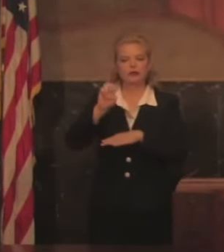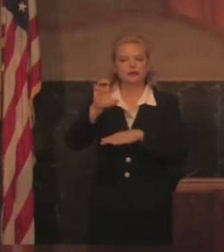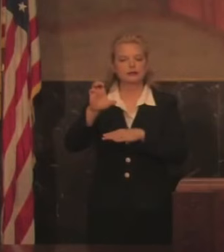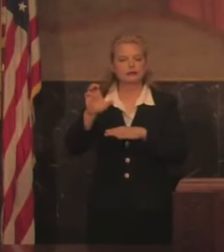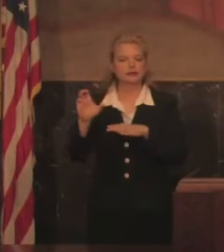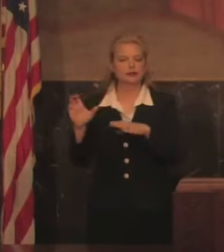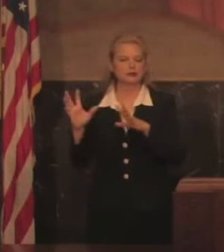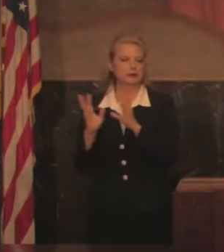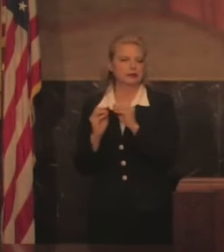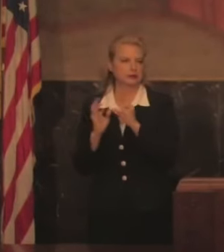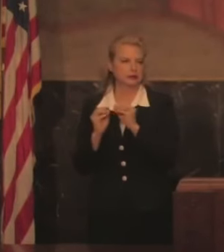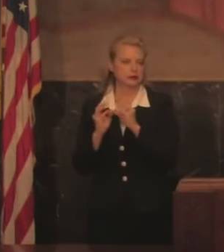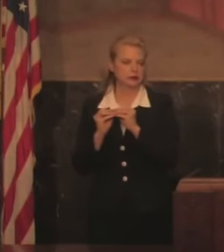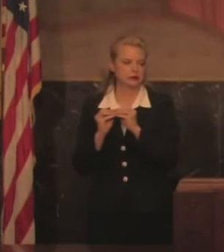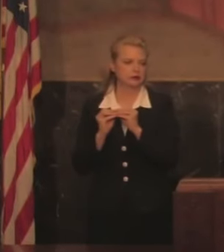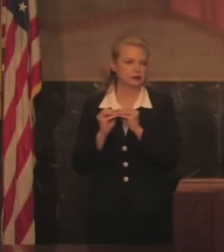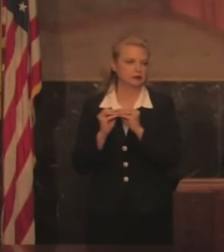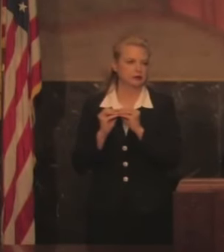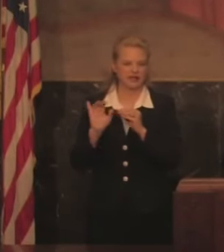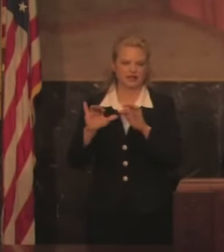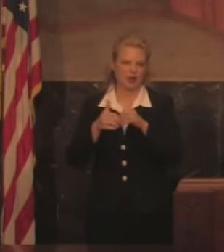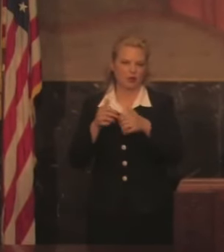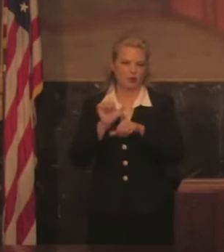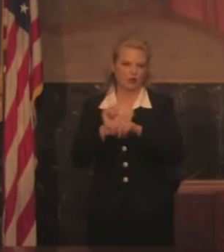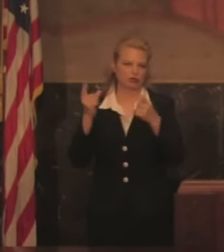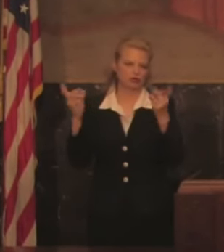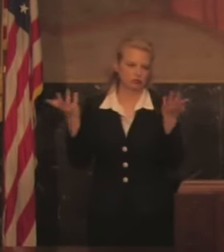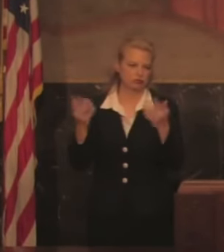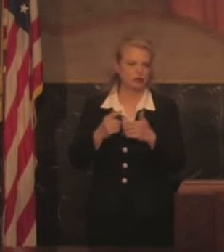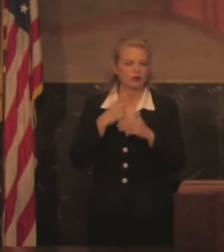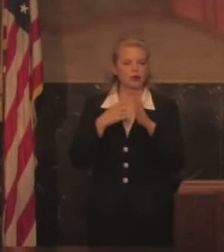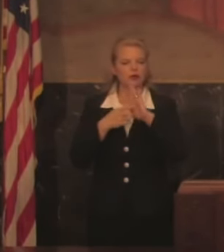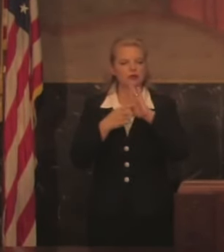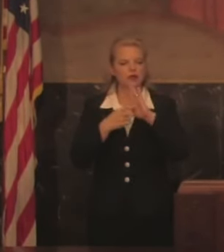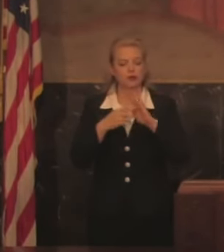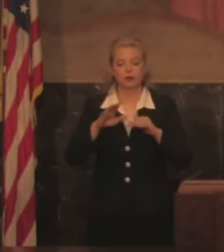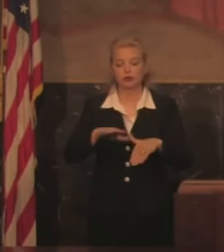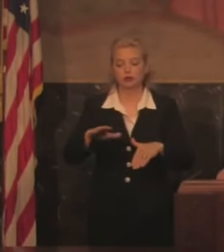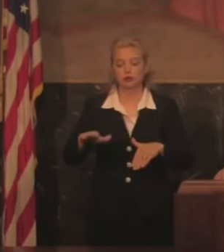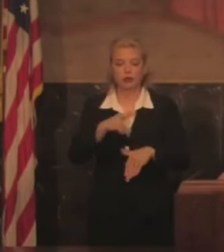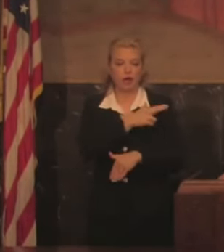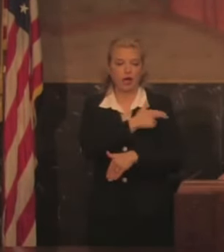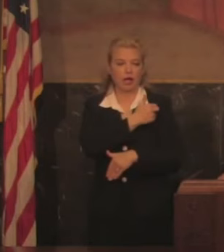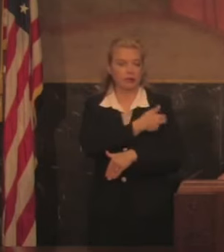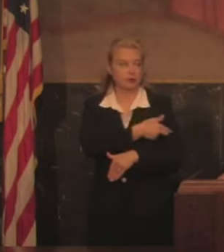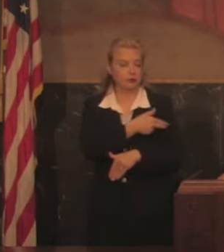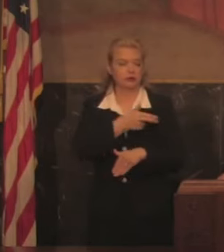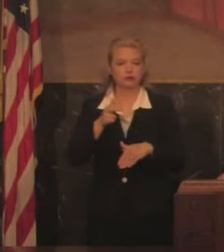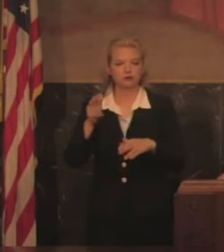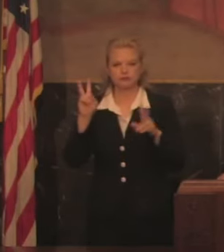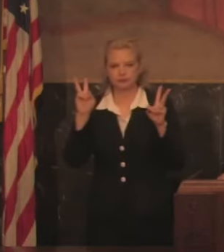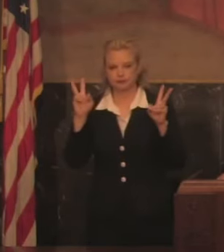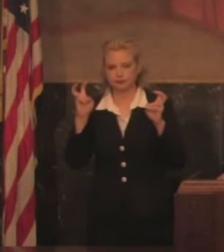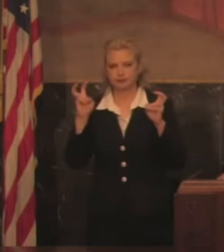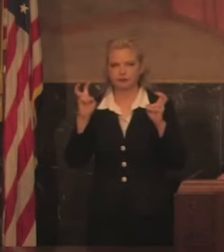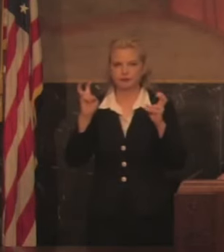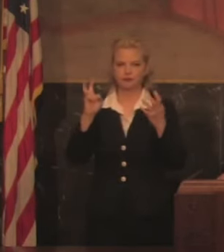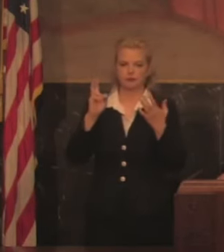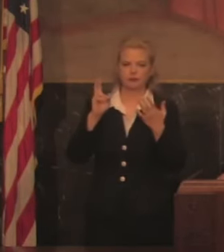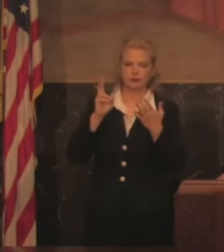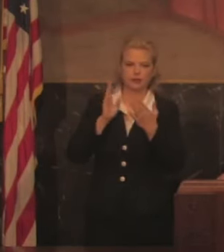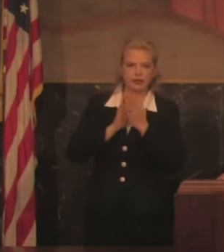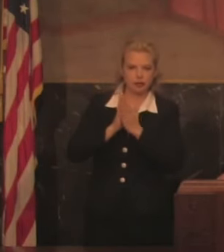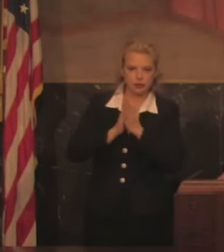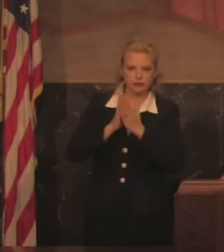That's the way this would work. You know, for example, on the Children's Hospital Initiative,